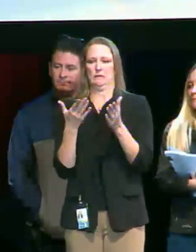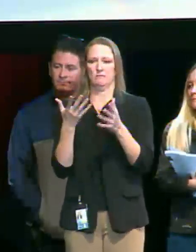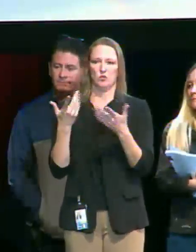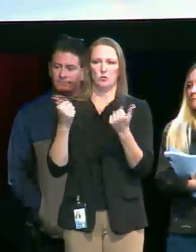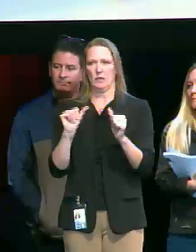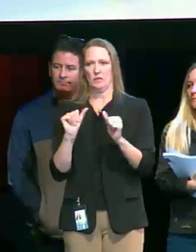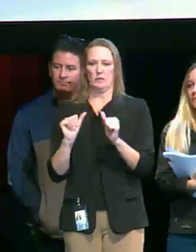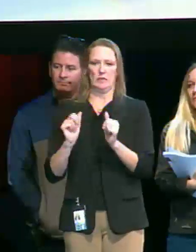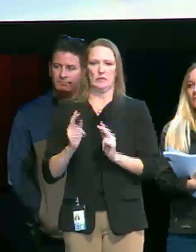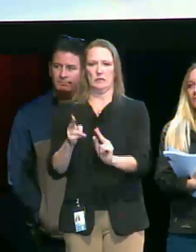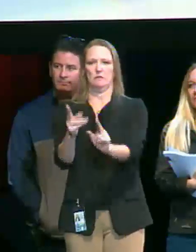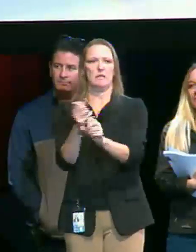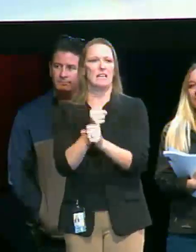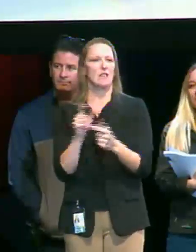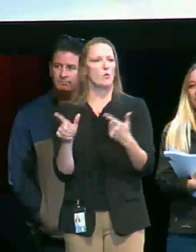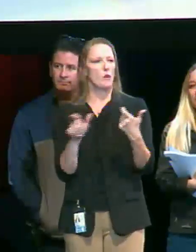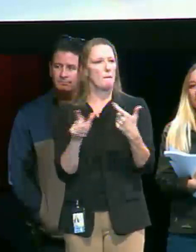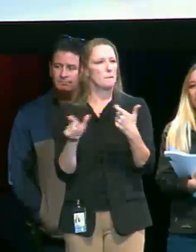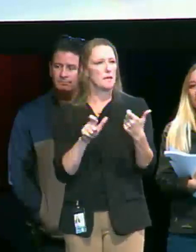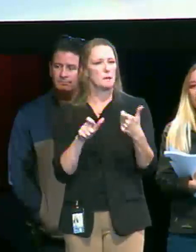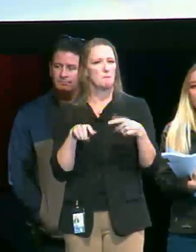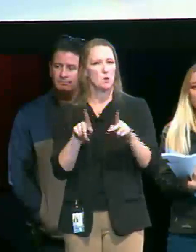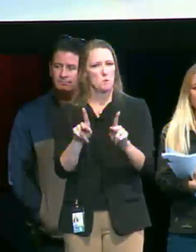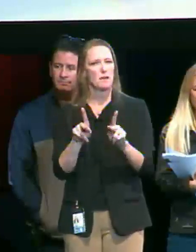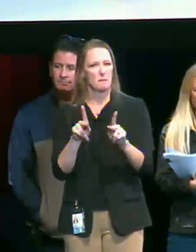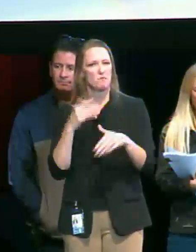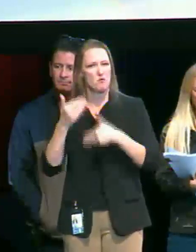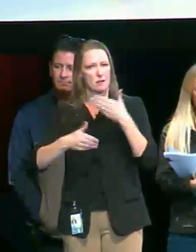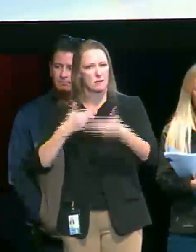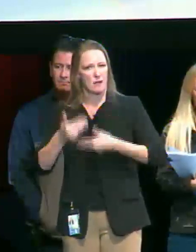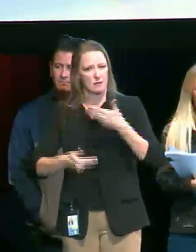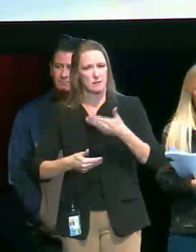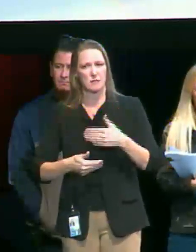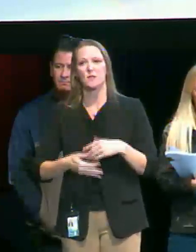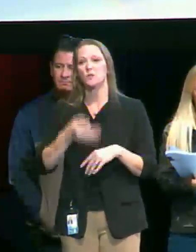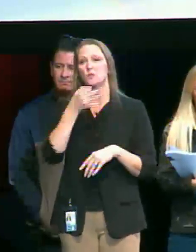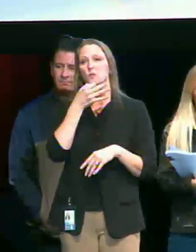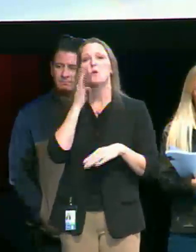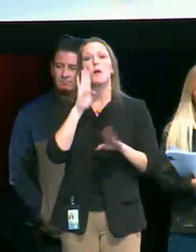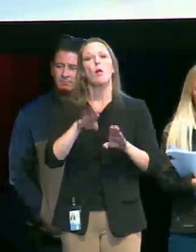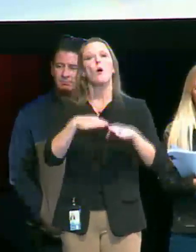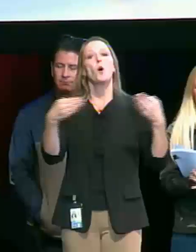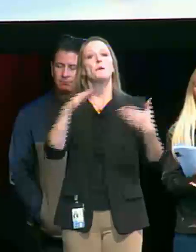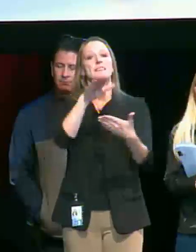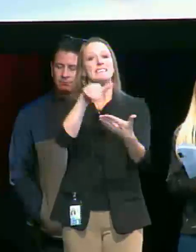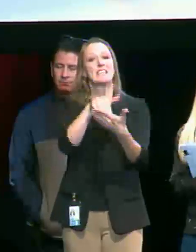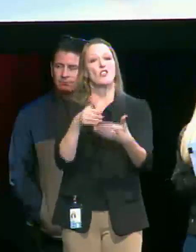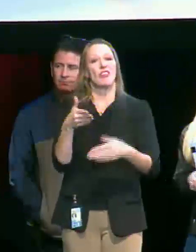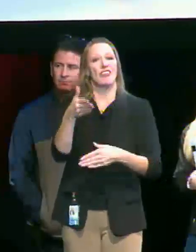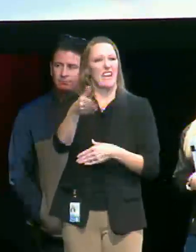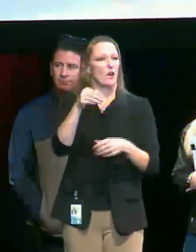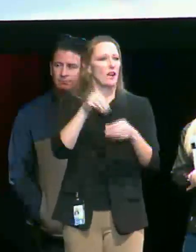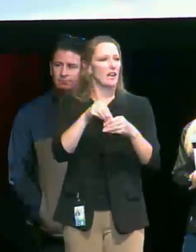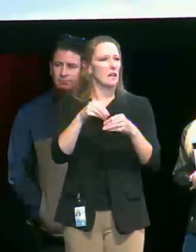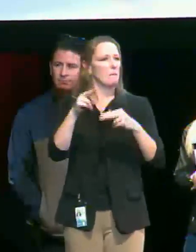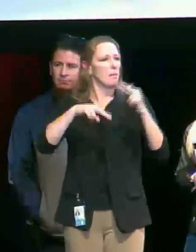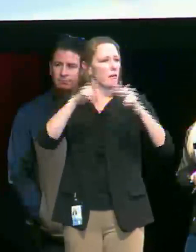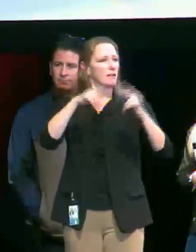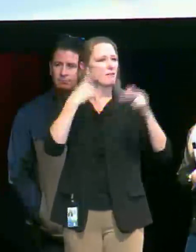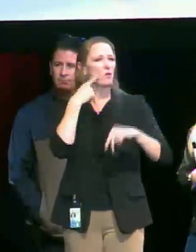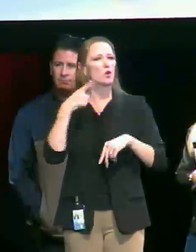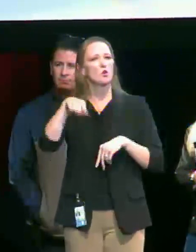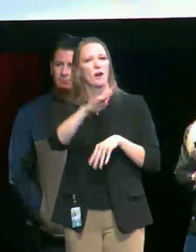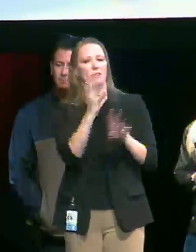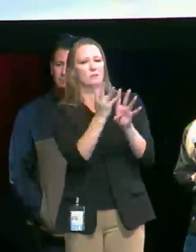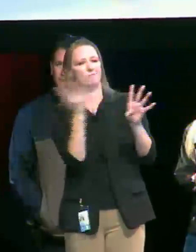process up to speed. We'll be opening a center in your community, and a storefront there where people will be able to go